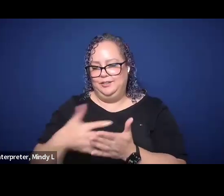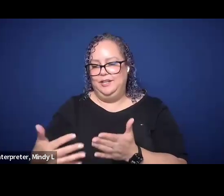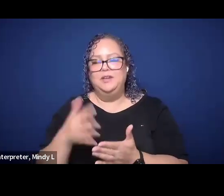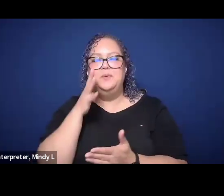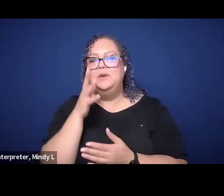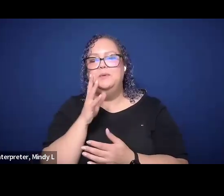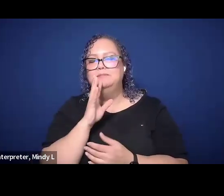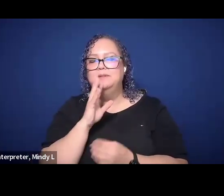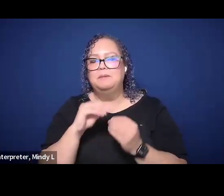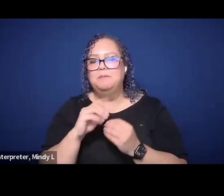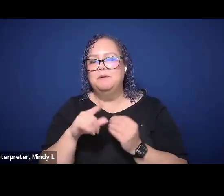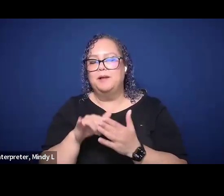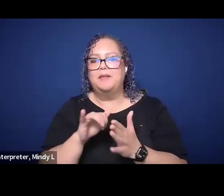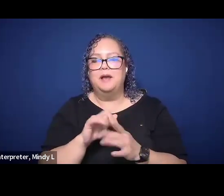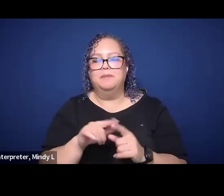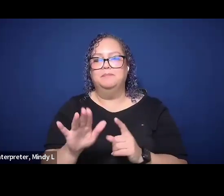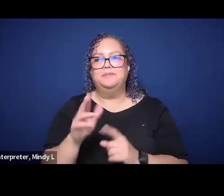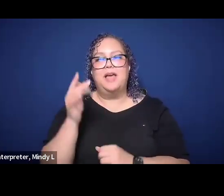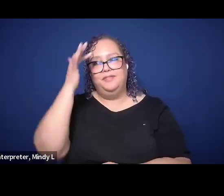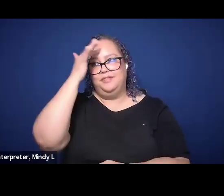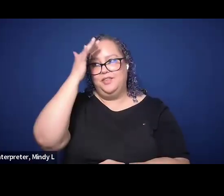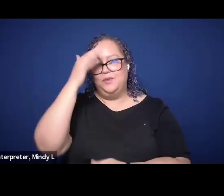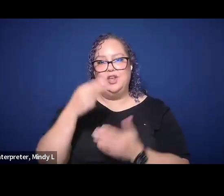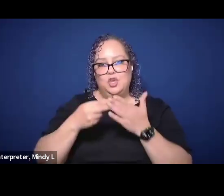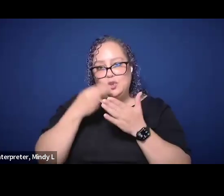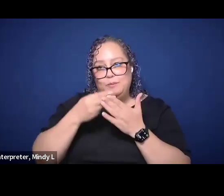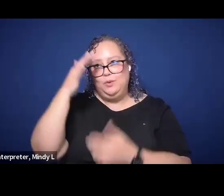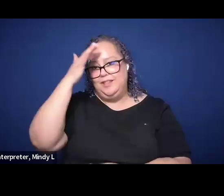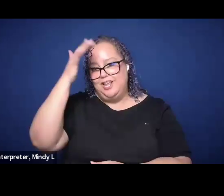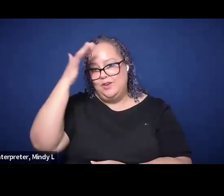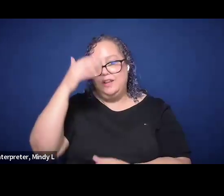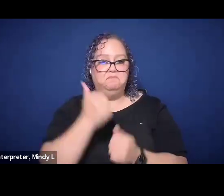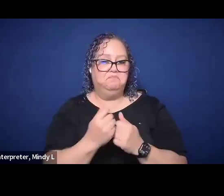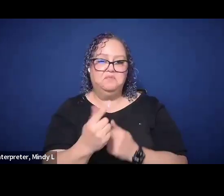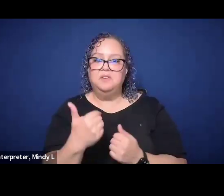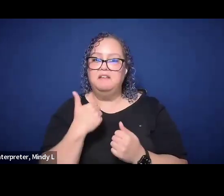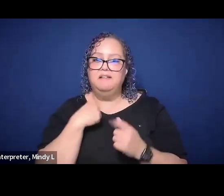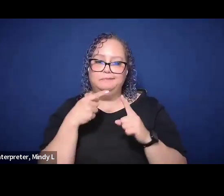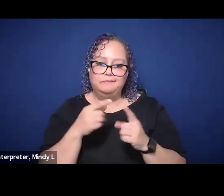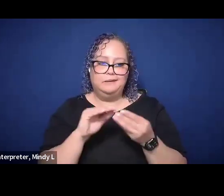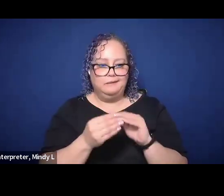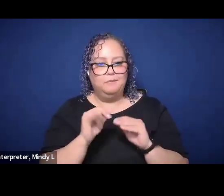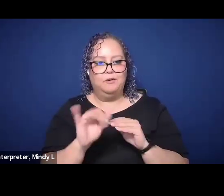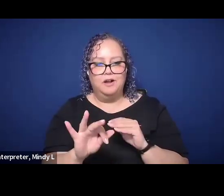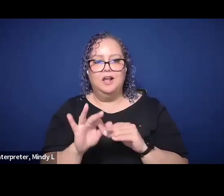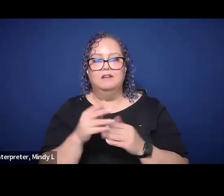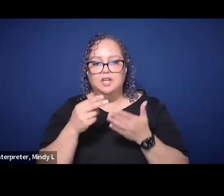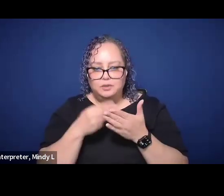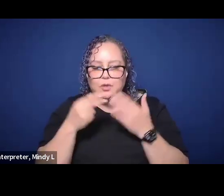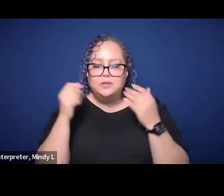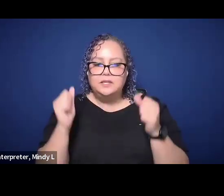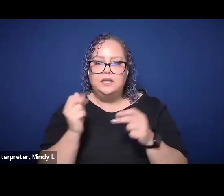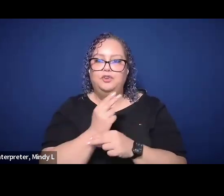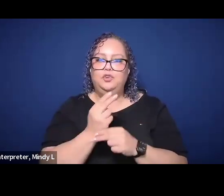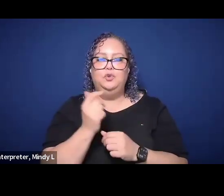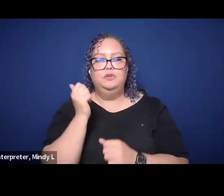the spoon theory is, everybody has a certain number of spoons that they're able to use in a